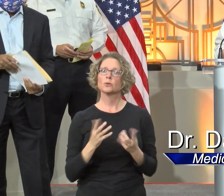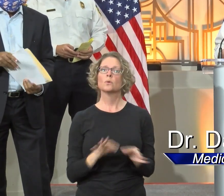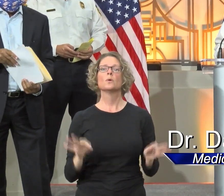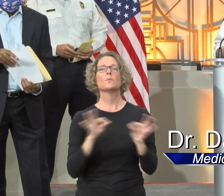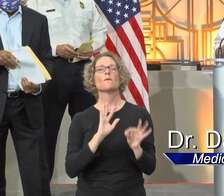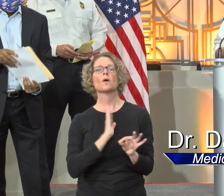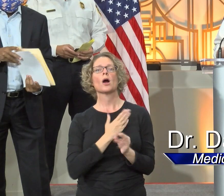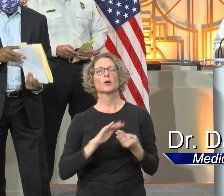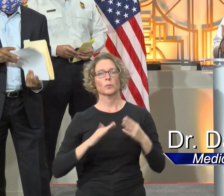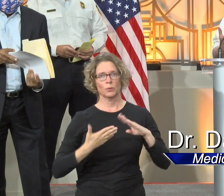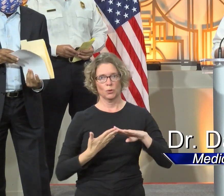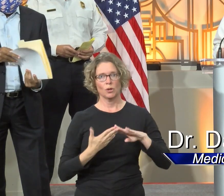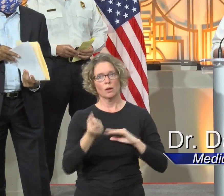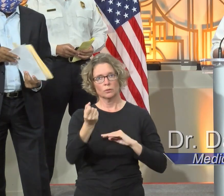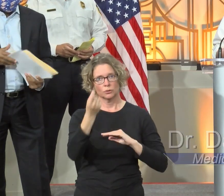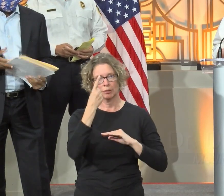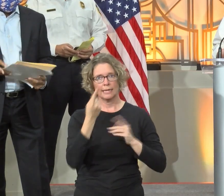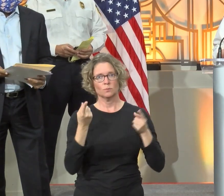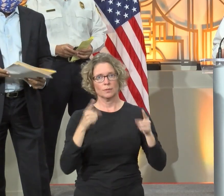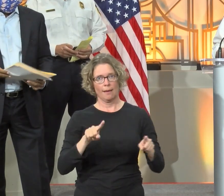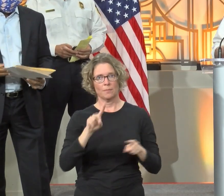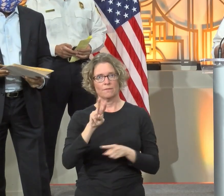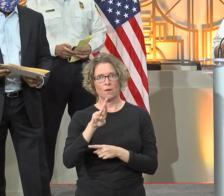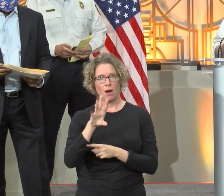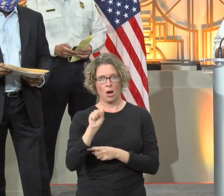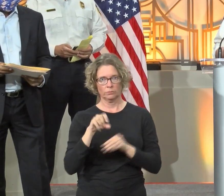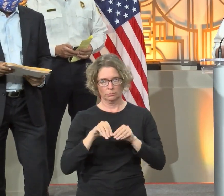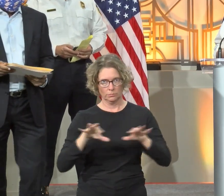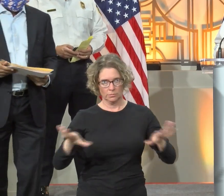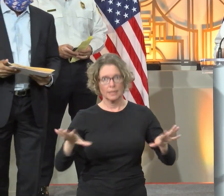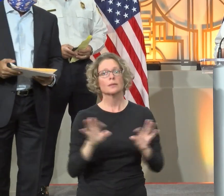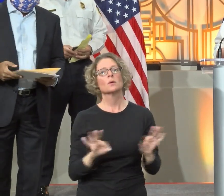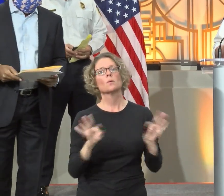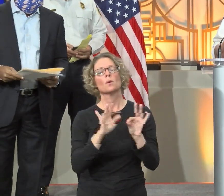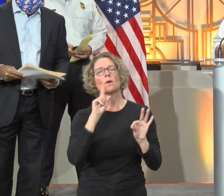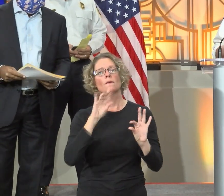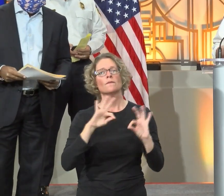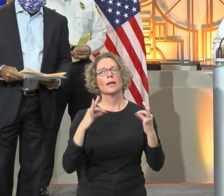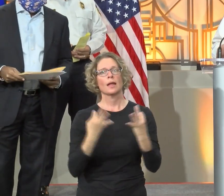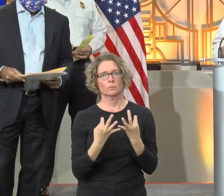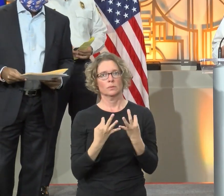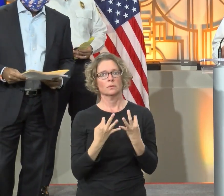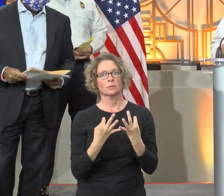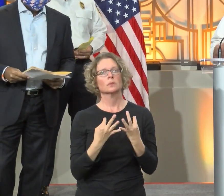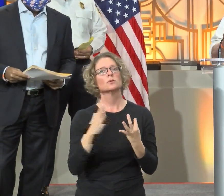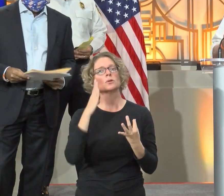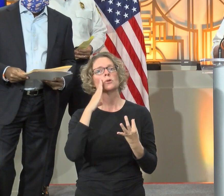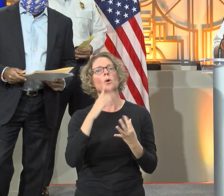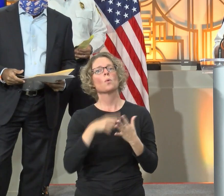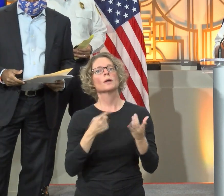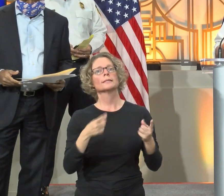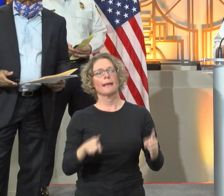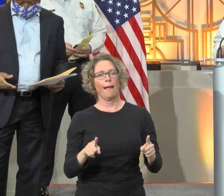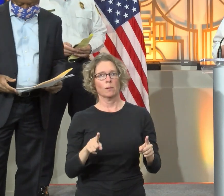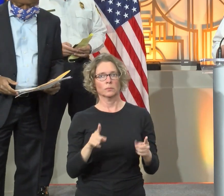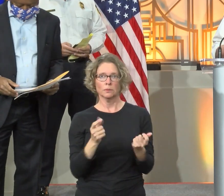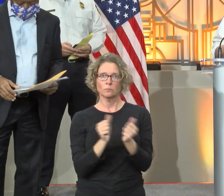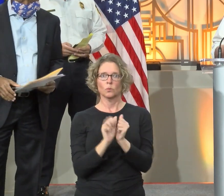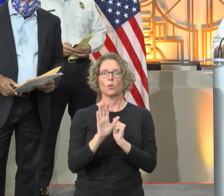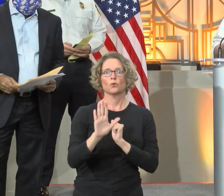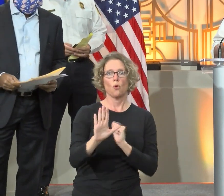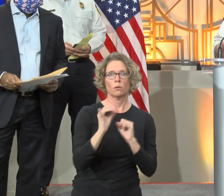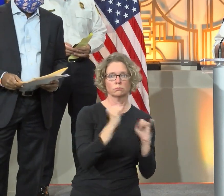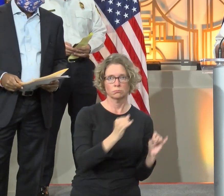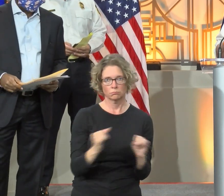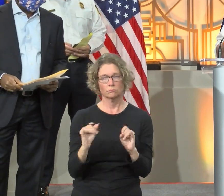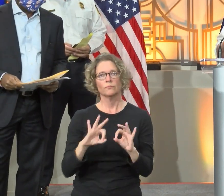community to have a sense of what the viral activity is in the community. It's also vital for families to make sure that you know what's going on in your family. And